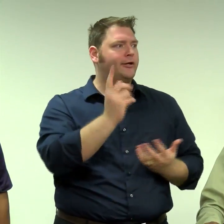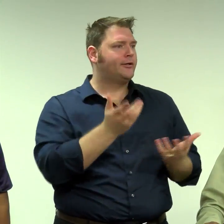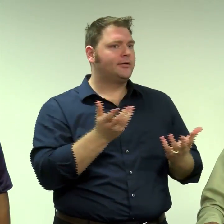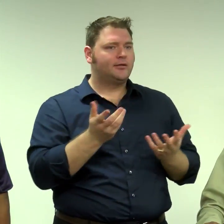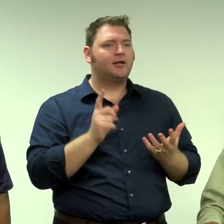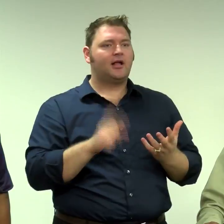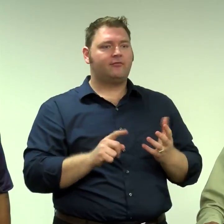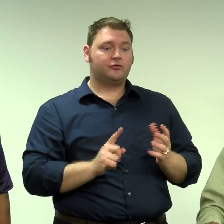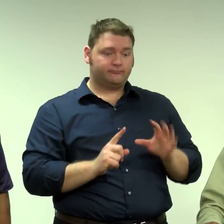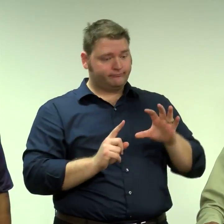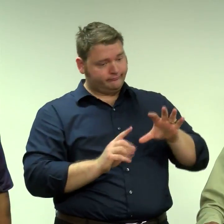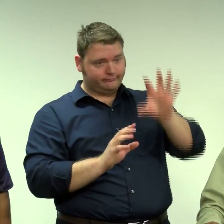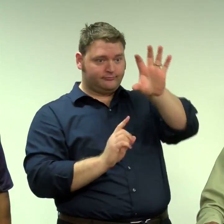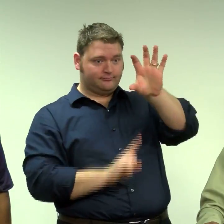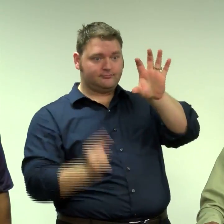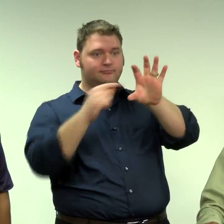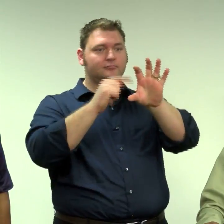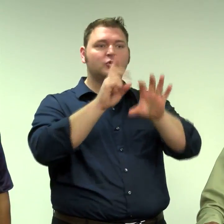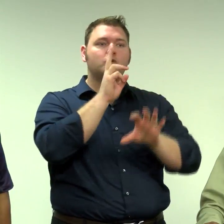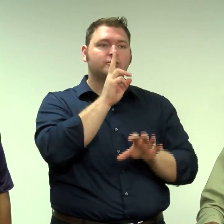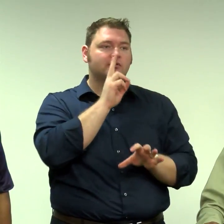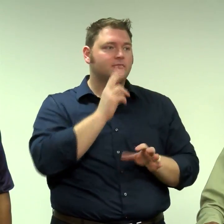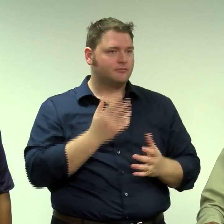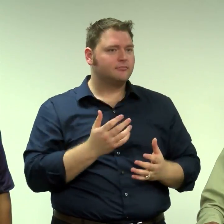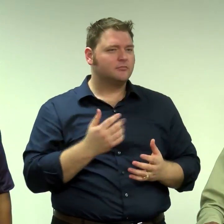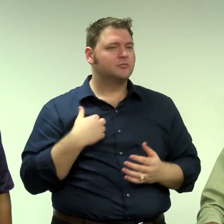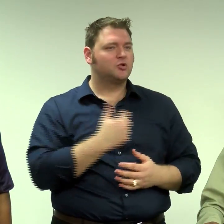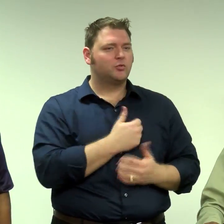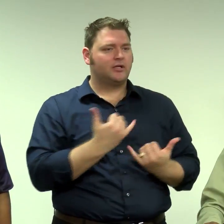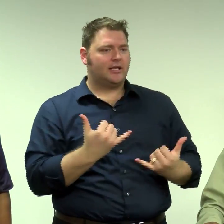making ourselves available to address